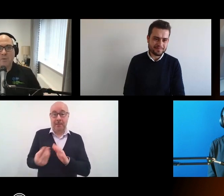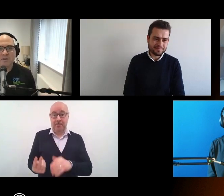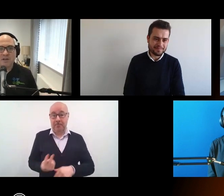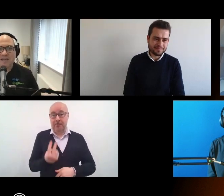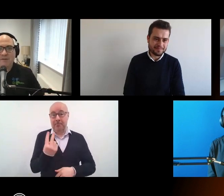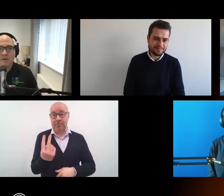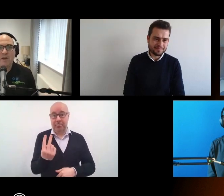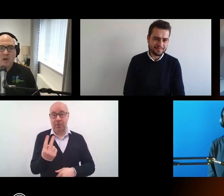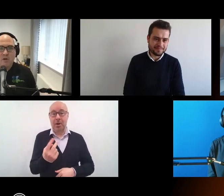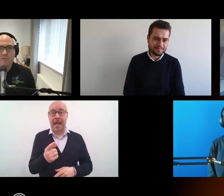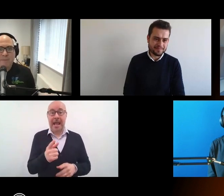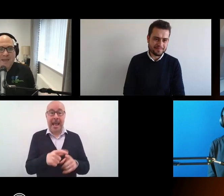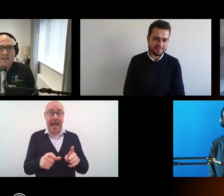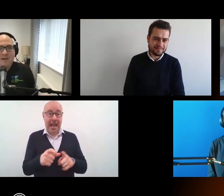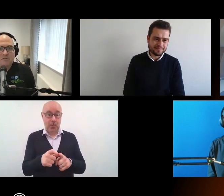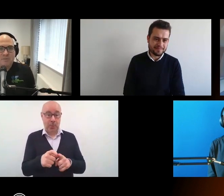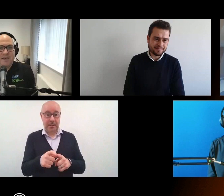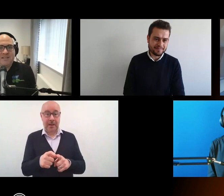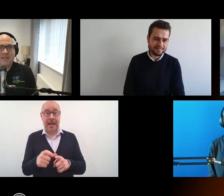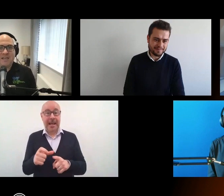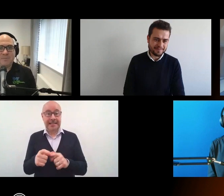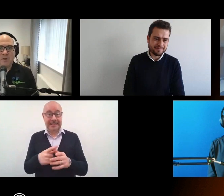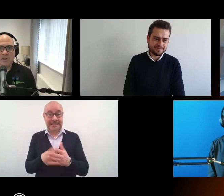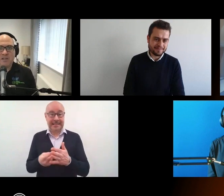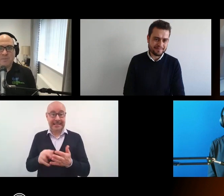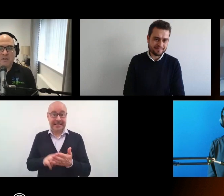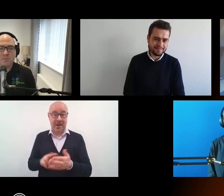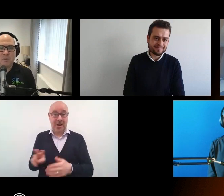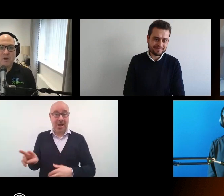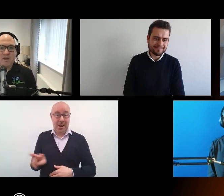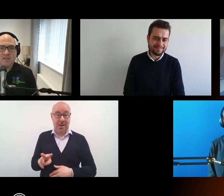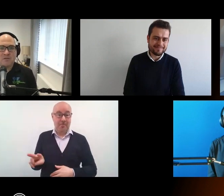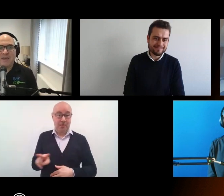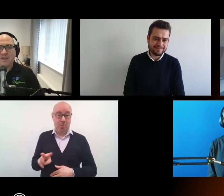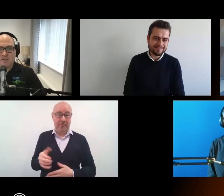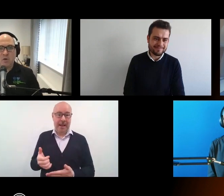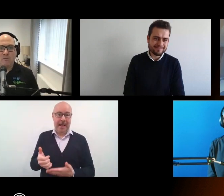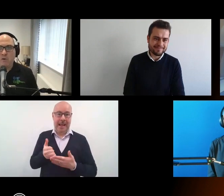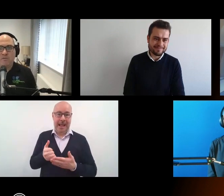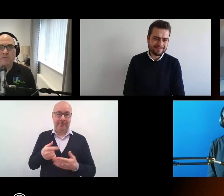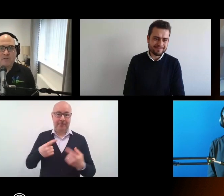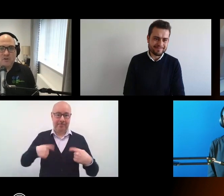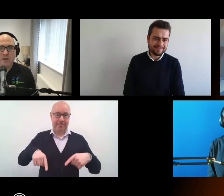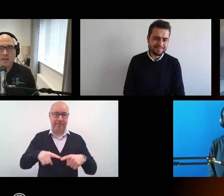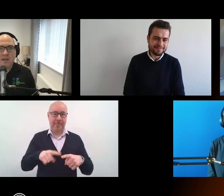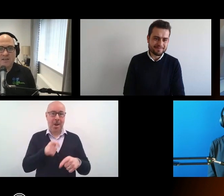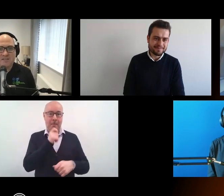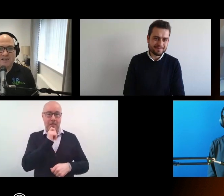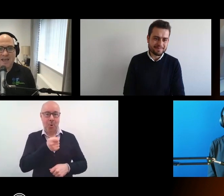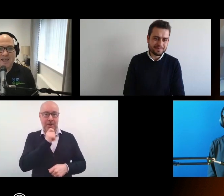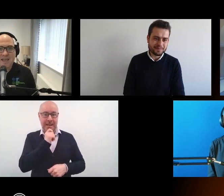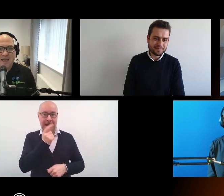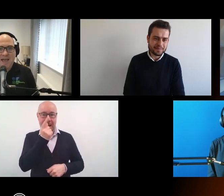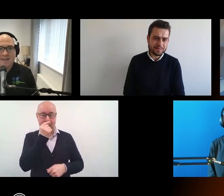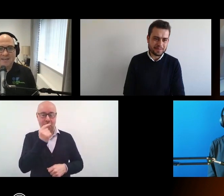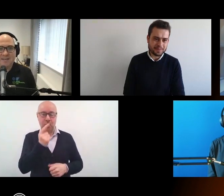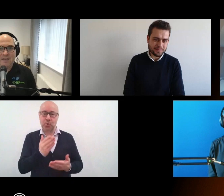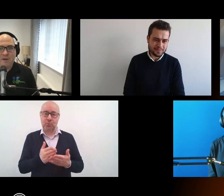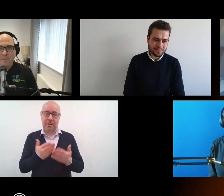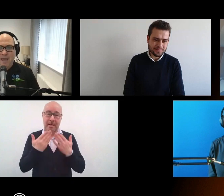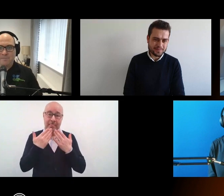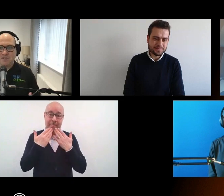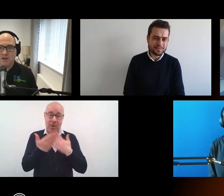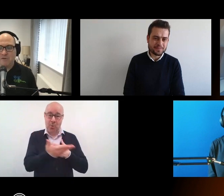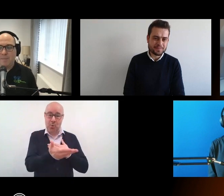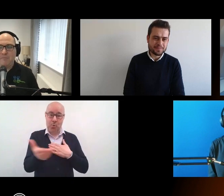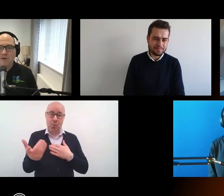wonderful Edward and Darren, who've made ultimately today's podcast possible. So thank you to all four of you for joining us today. And if